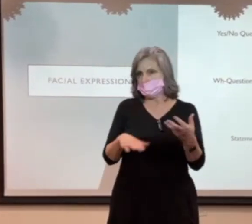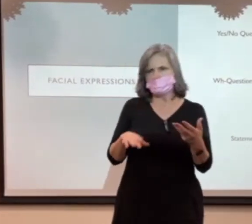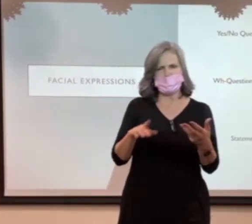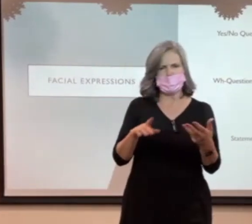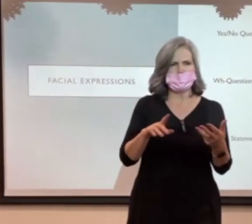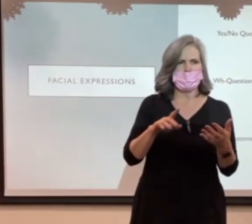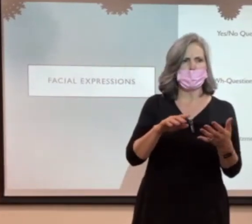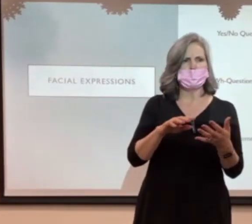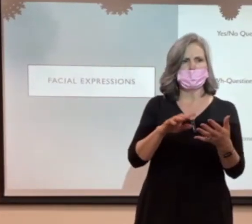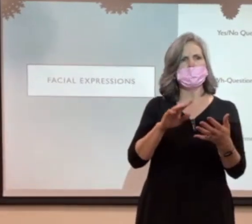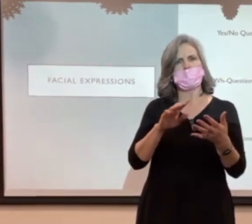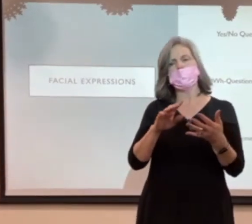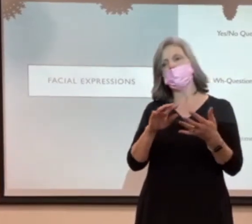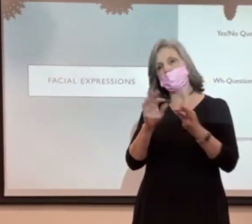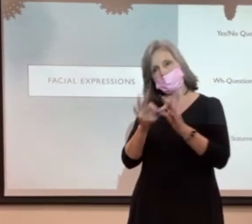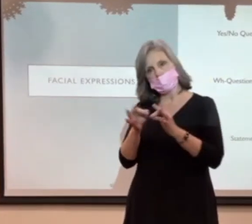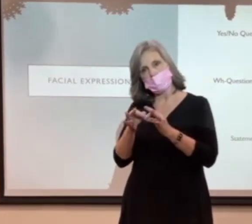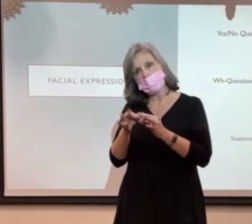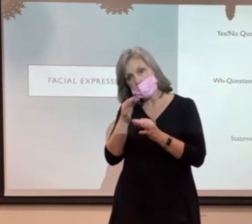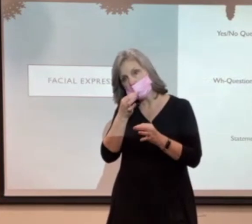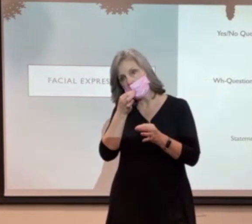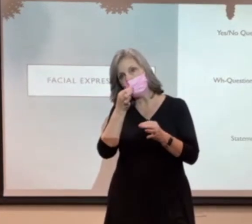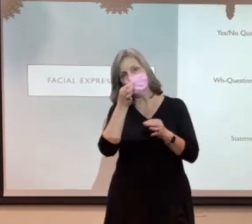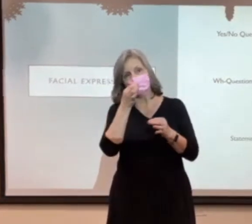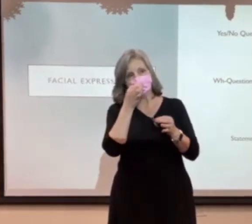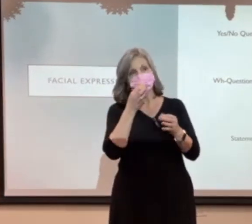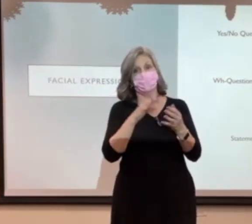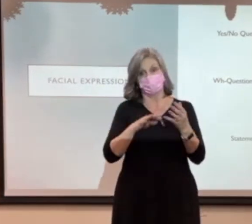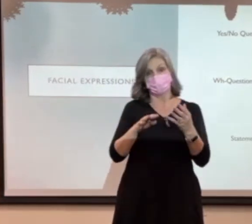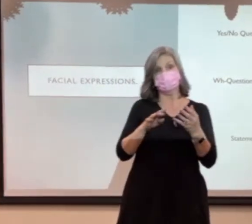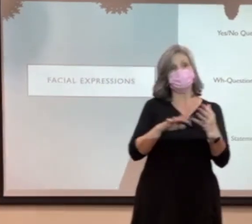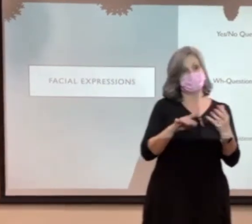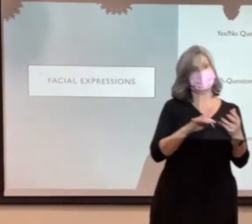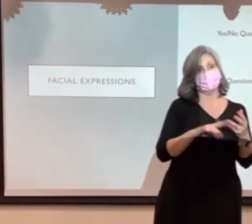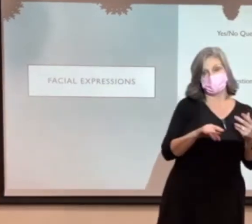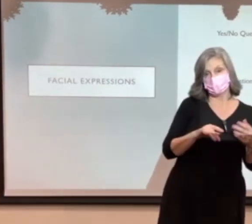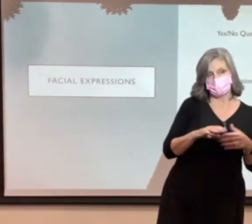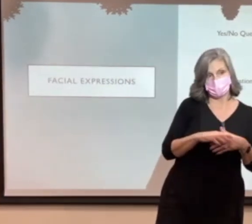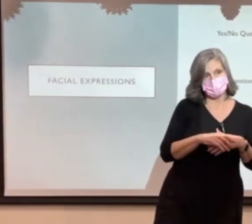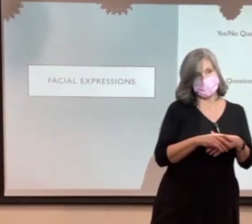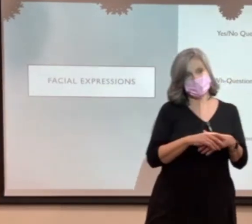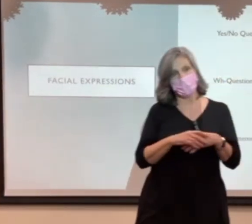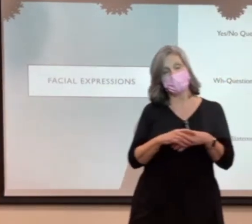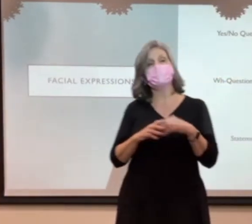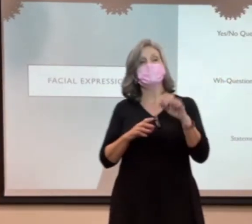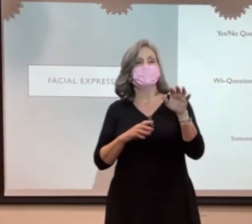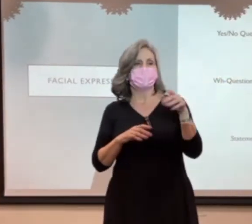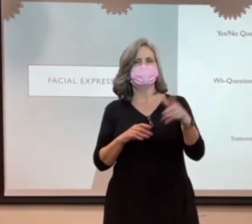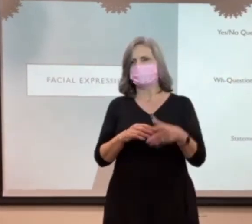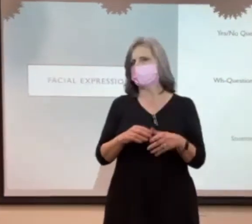Gallaudet may not be on there, but there's if you're interested in interpreting, there's the RIT, the Registry for Interpreters for the Deaf, and other sites. And